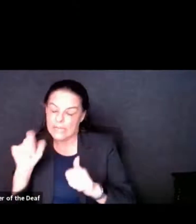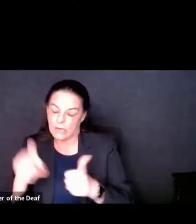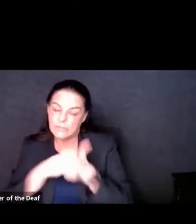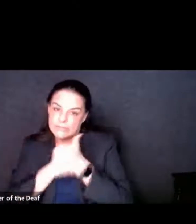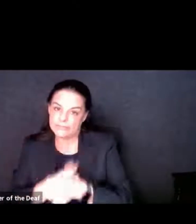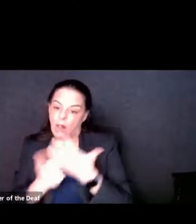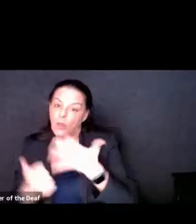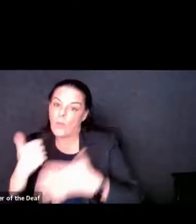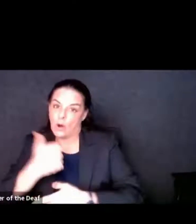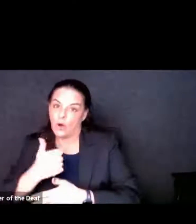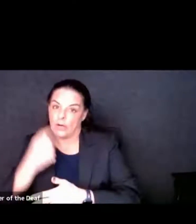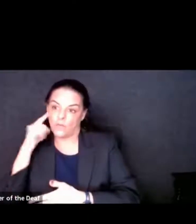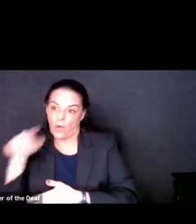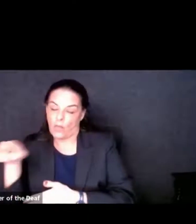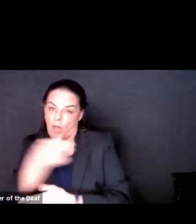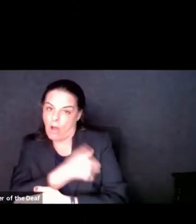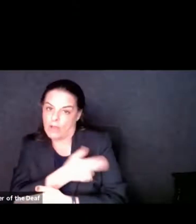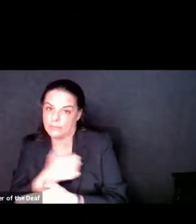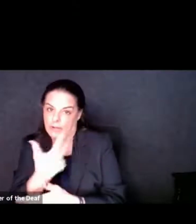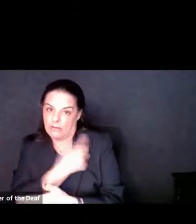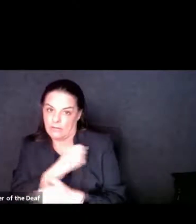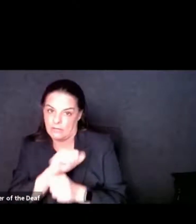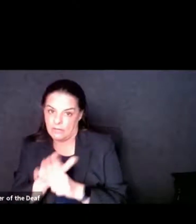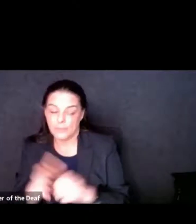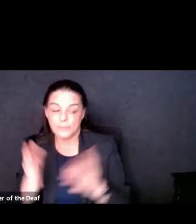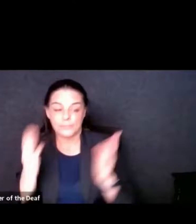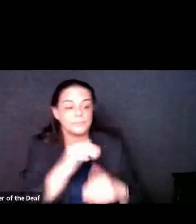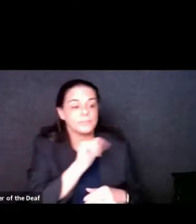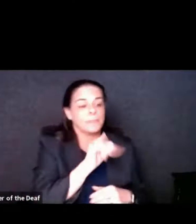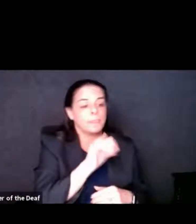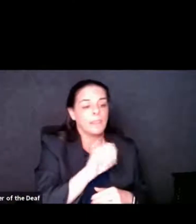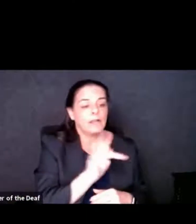Yes. Allie with Knox News asks,